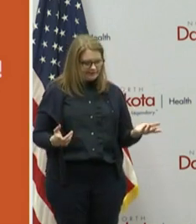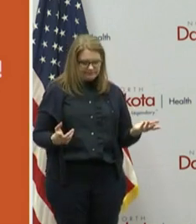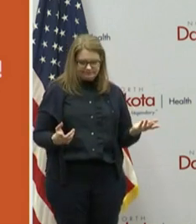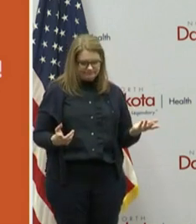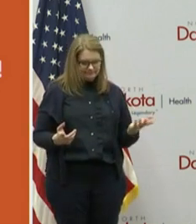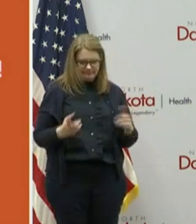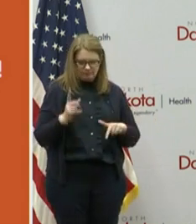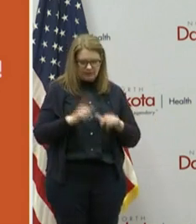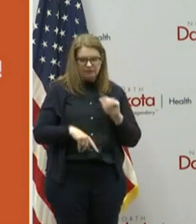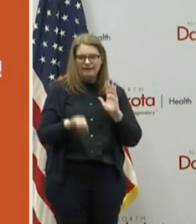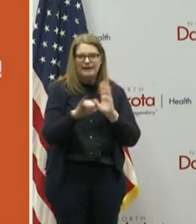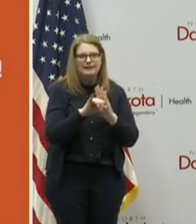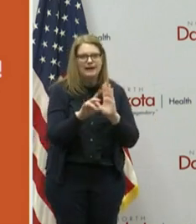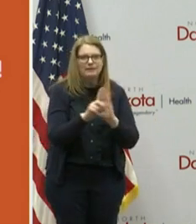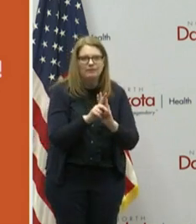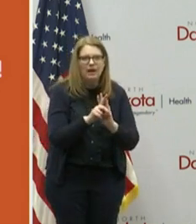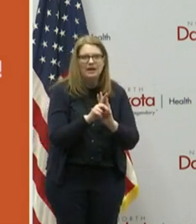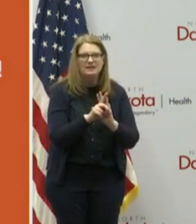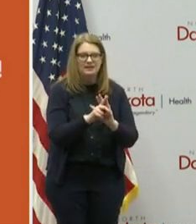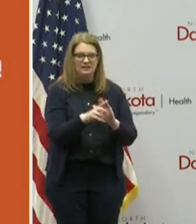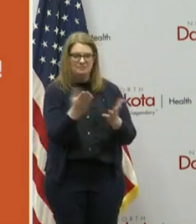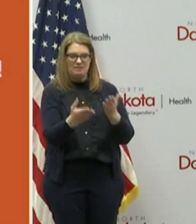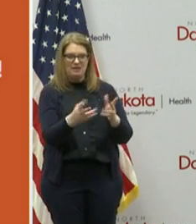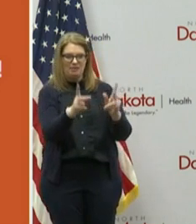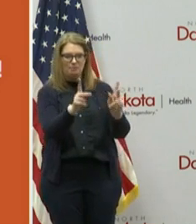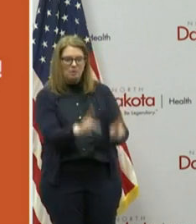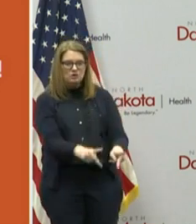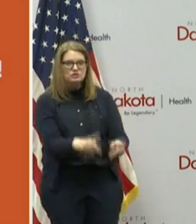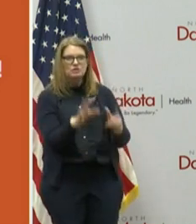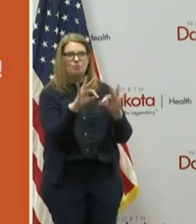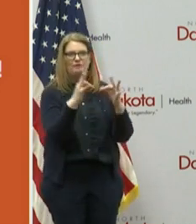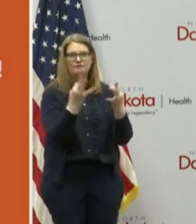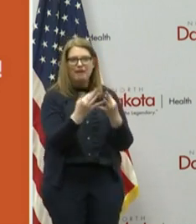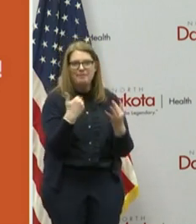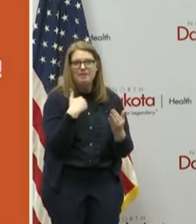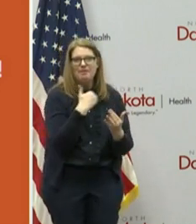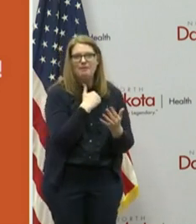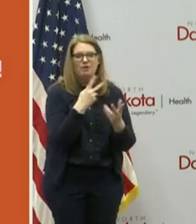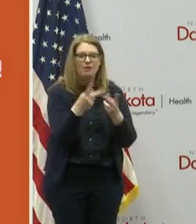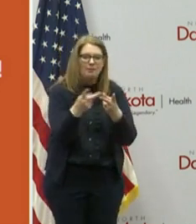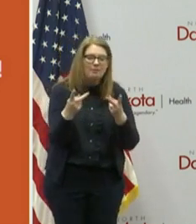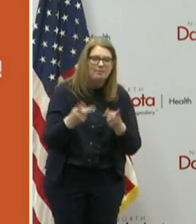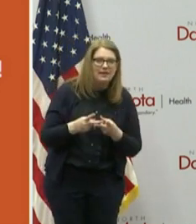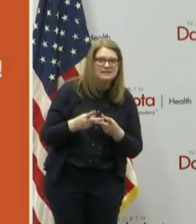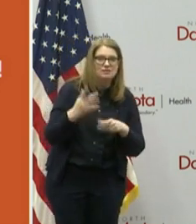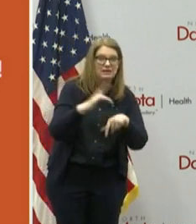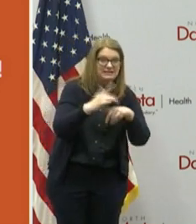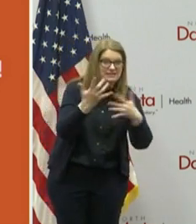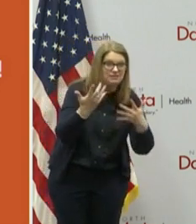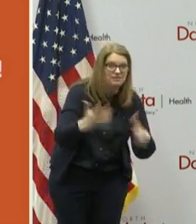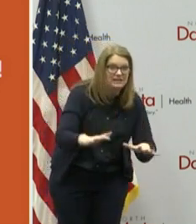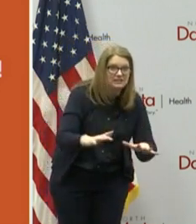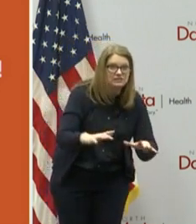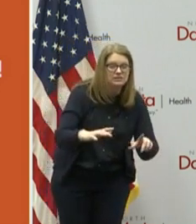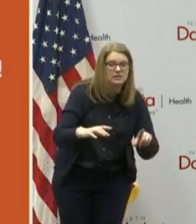to identify perhaps a vulnerable person or a family member or a place that we had been, and someone else gets